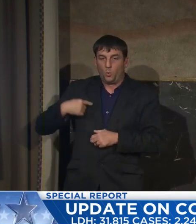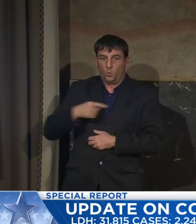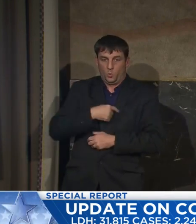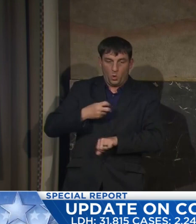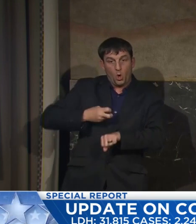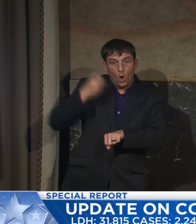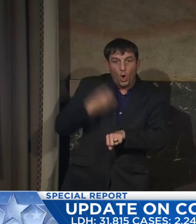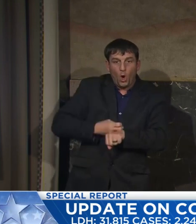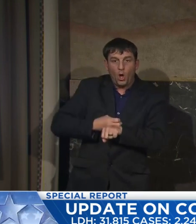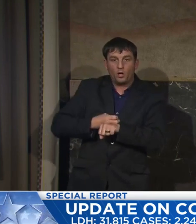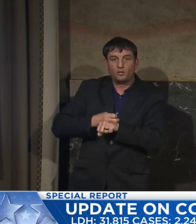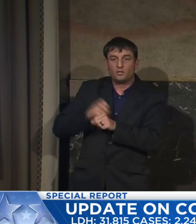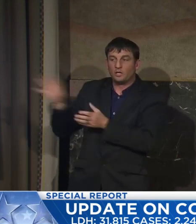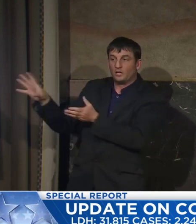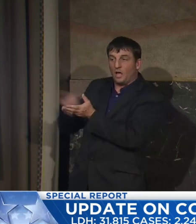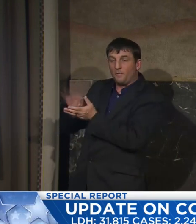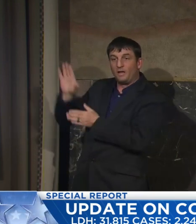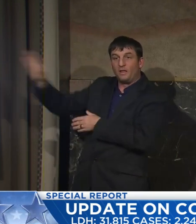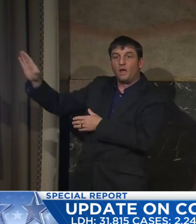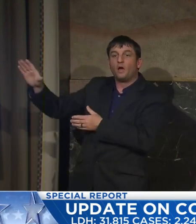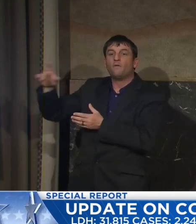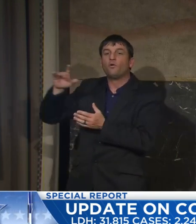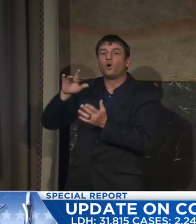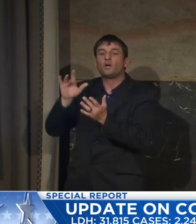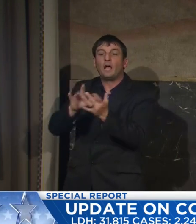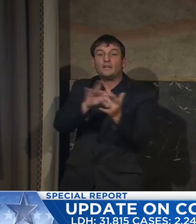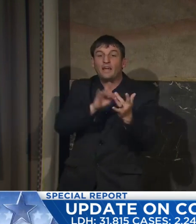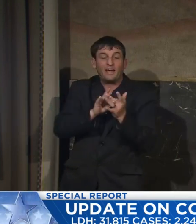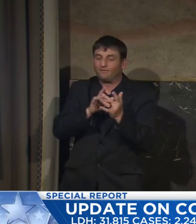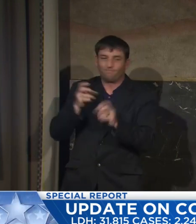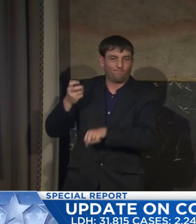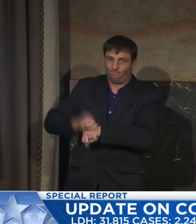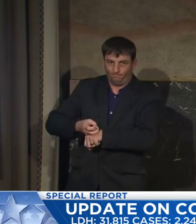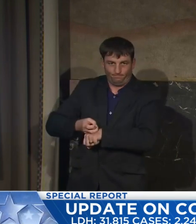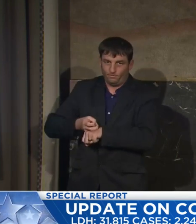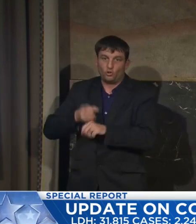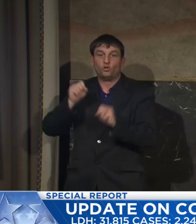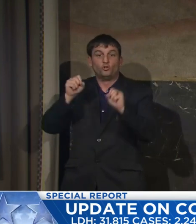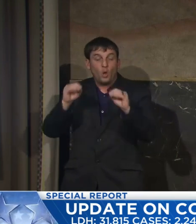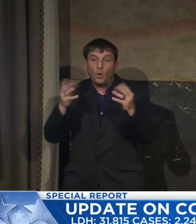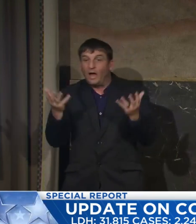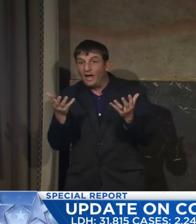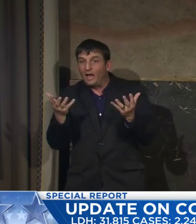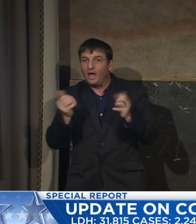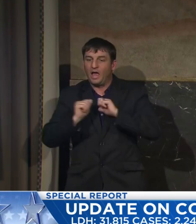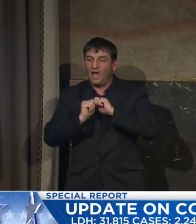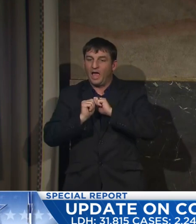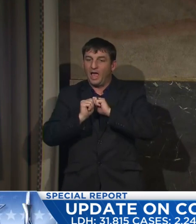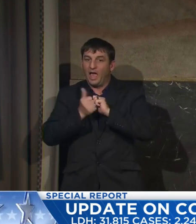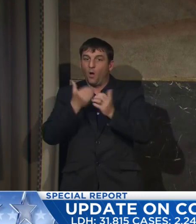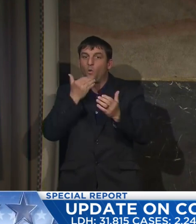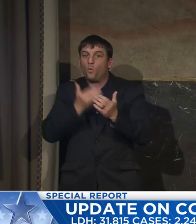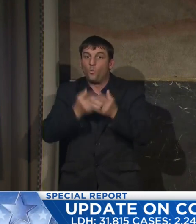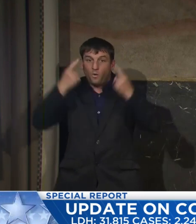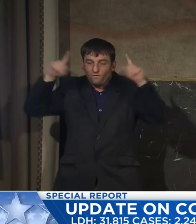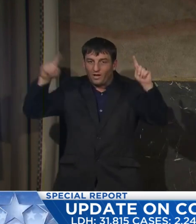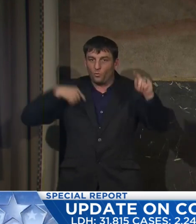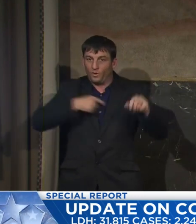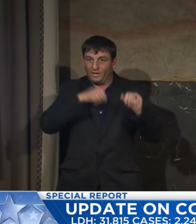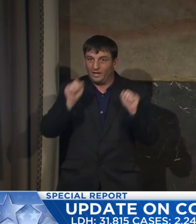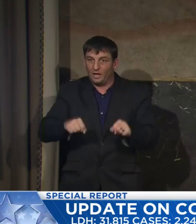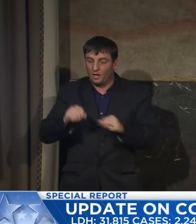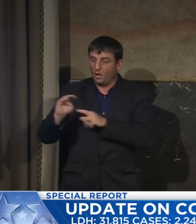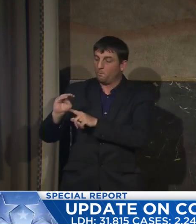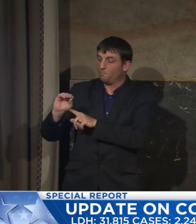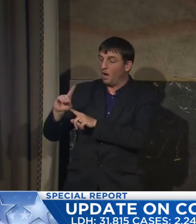Korea was in contact tracing. And so what we're looking at is how effective can we be? And that's hard to predict. Again, models don't